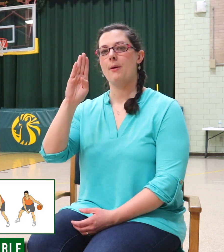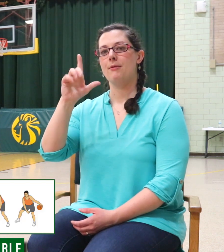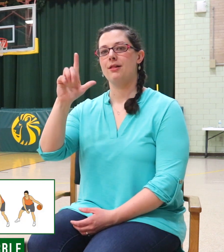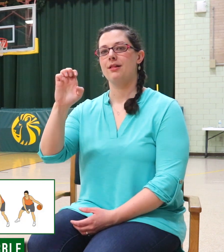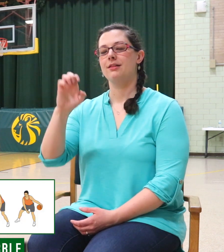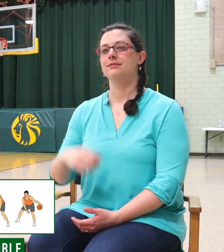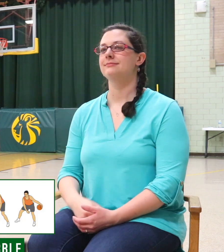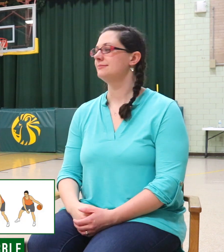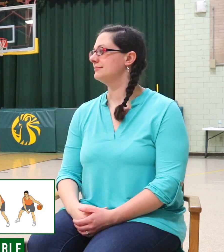Dribble.